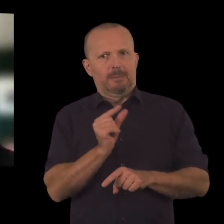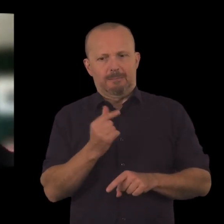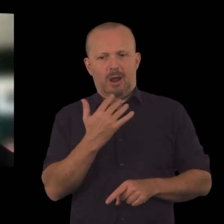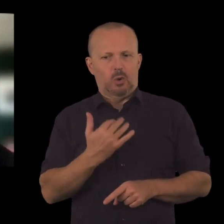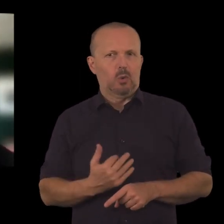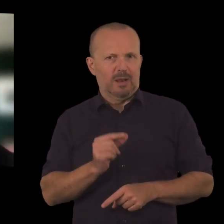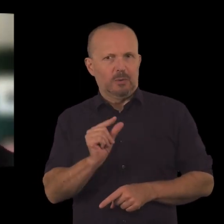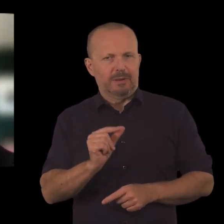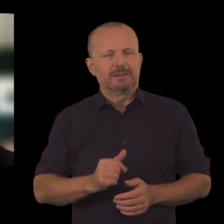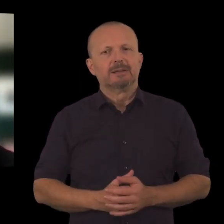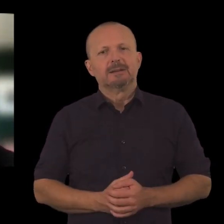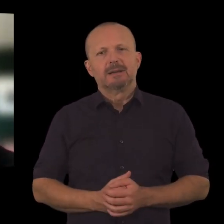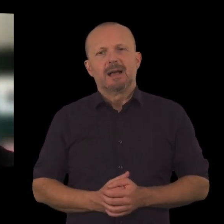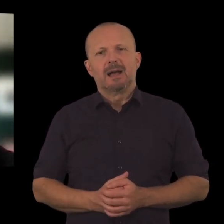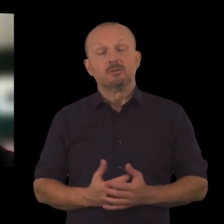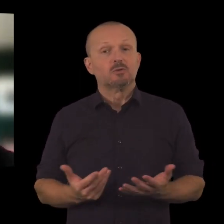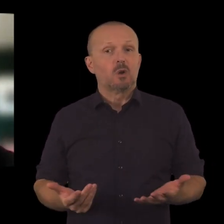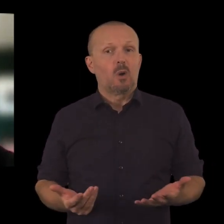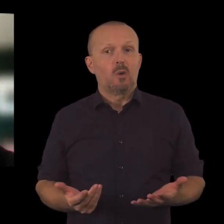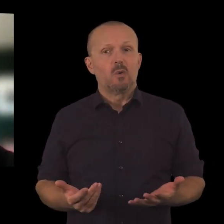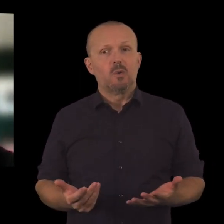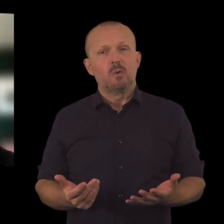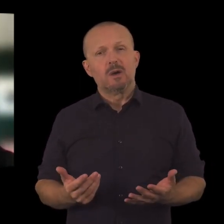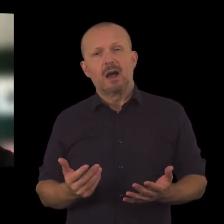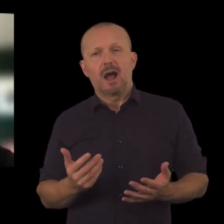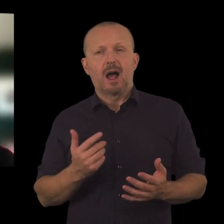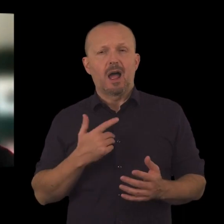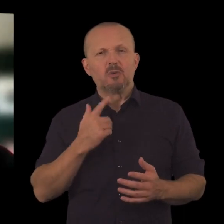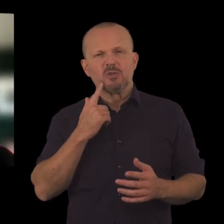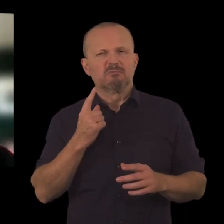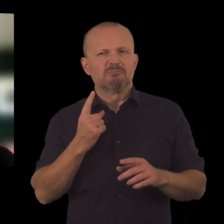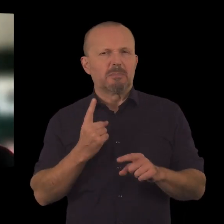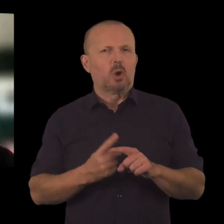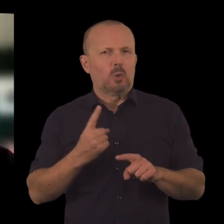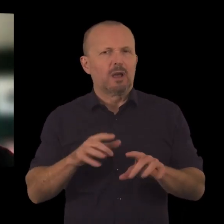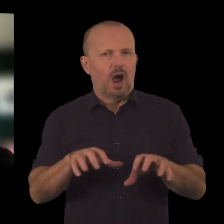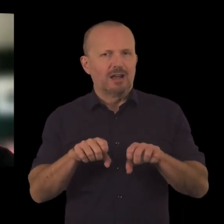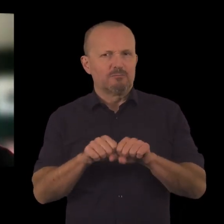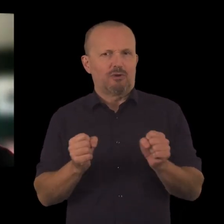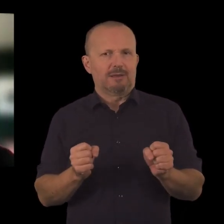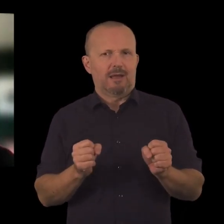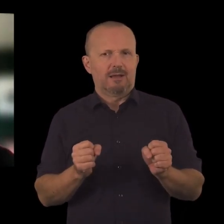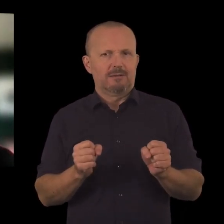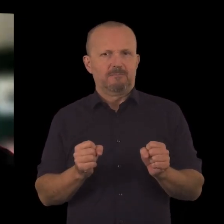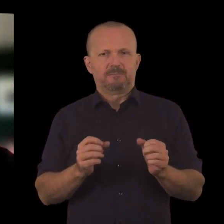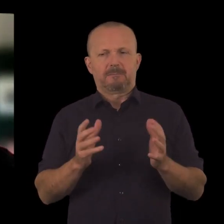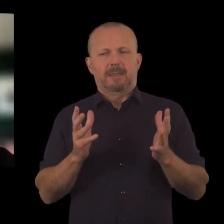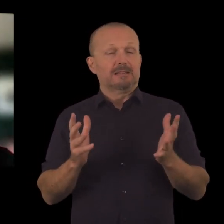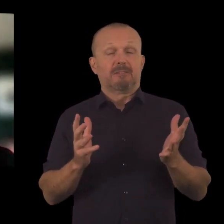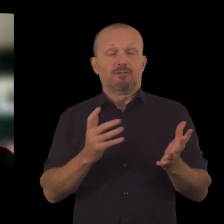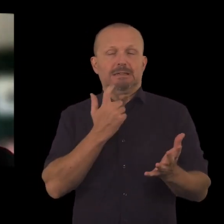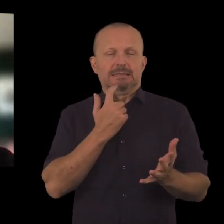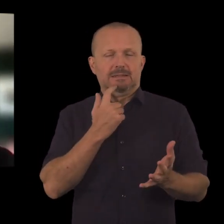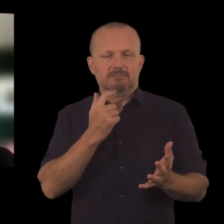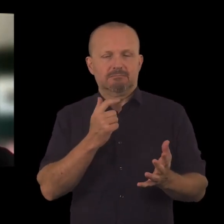who you are and talk a little bit about who I am. And so I'm just going to do a little